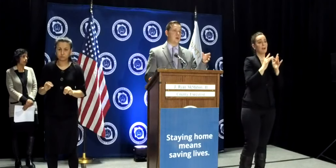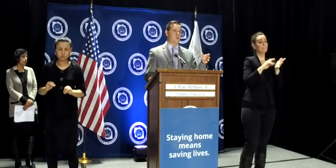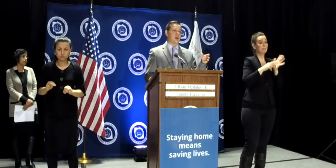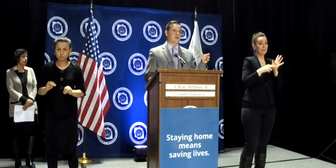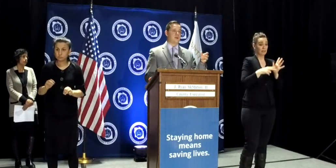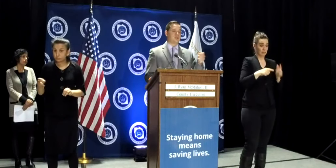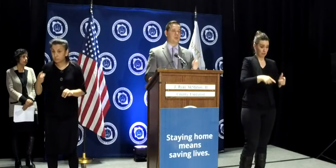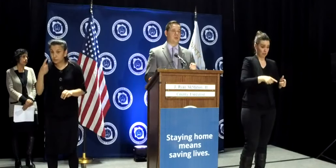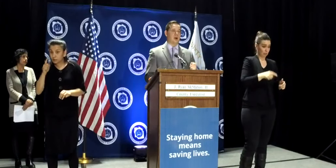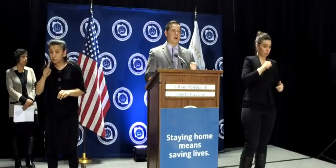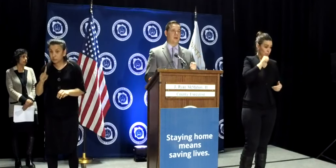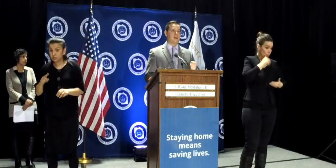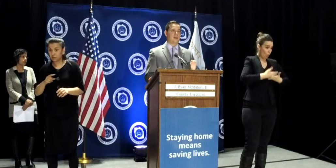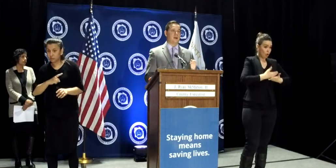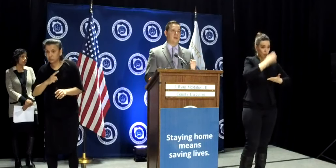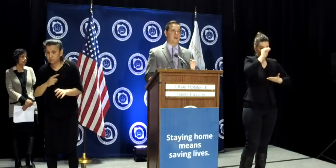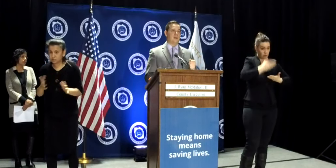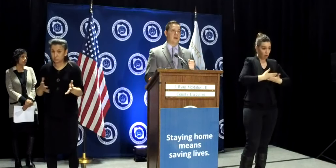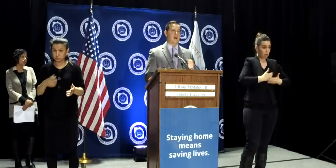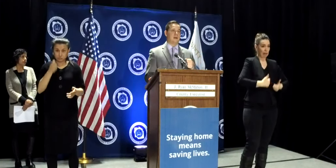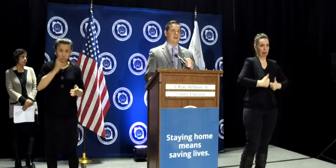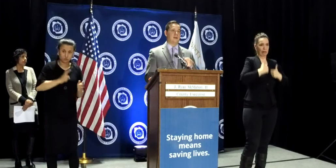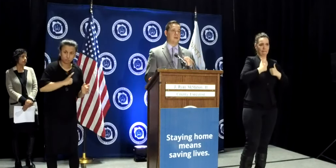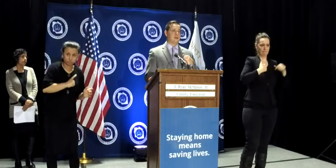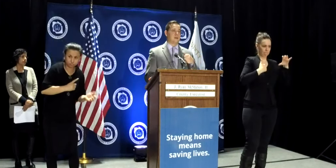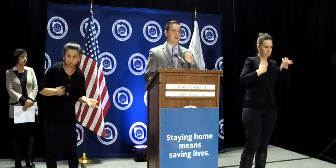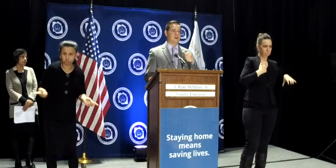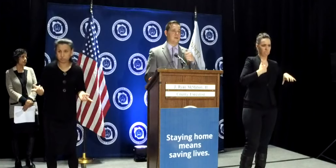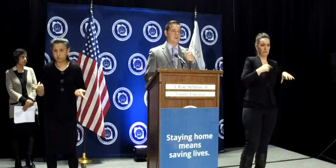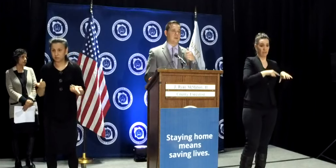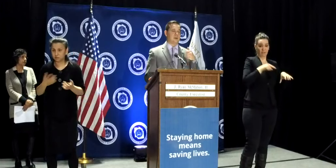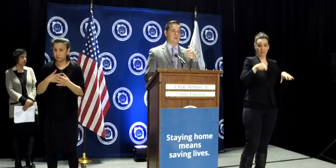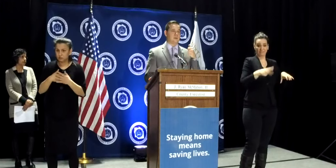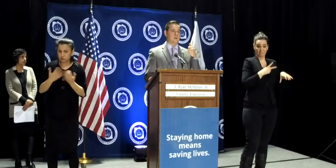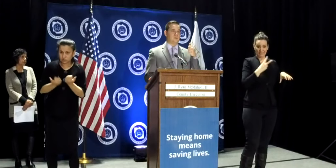nervous when their children are on a